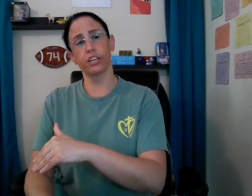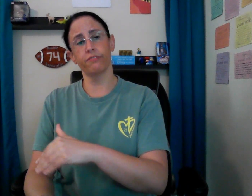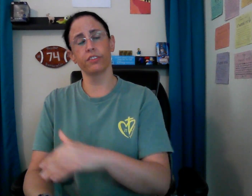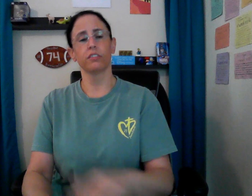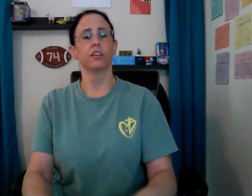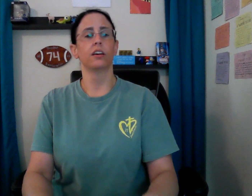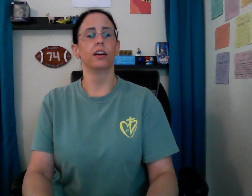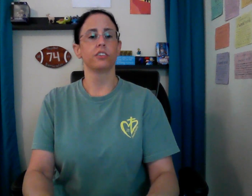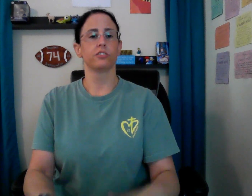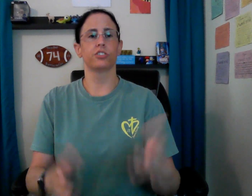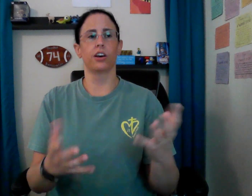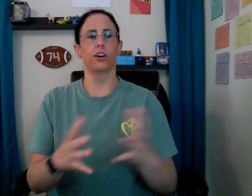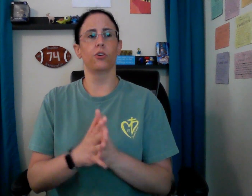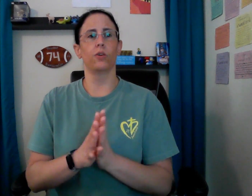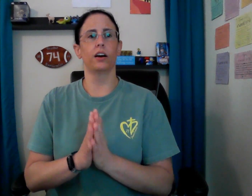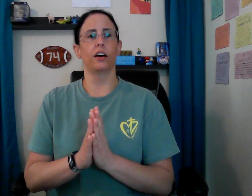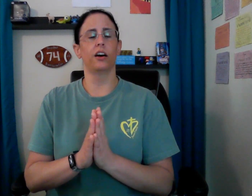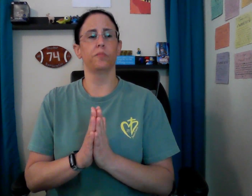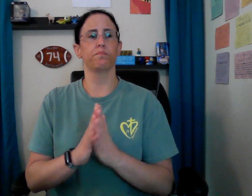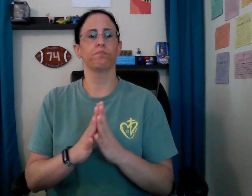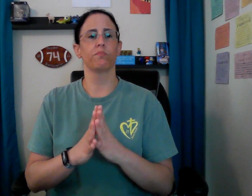shift. So